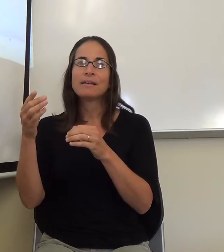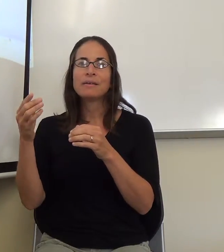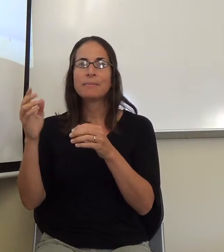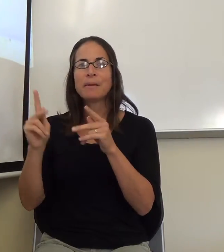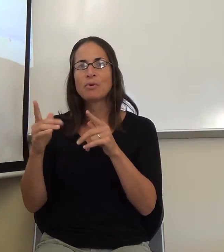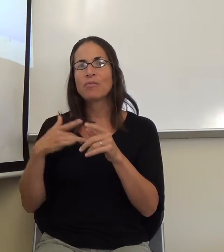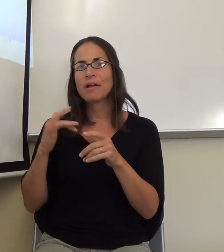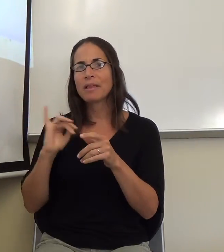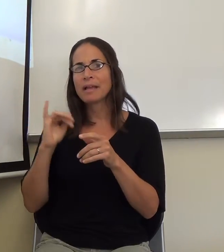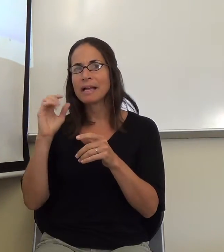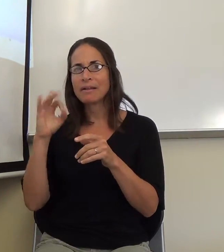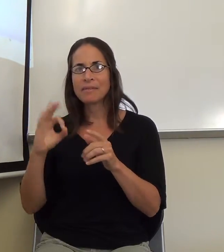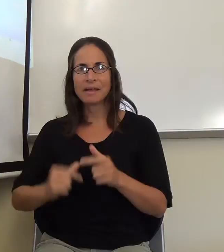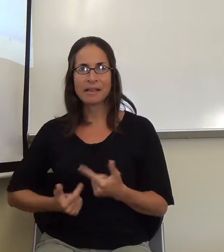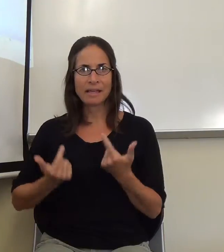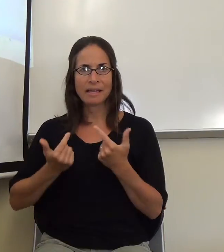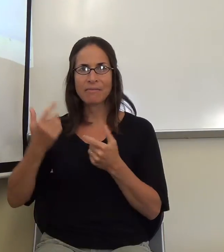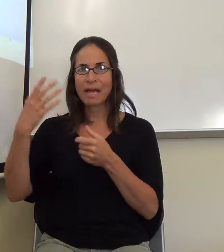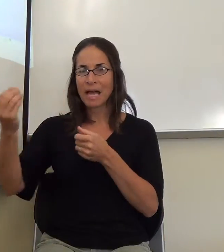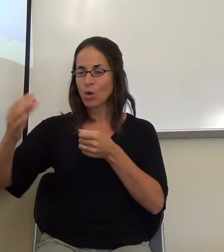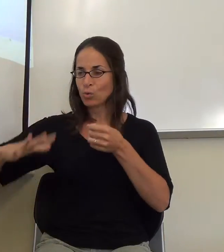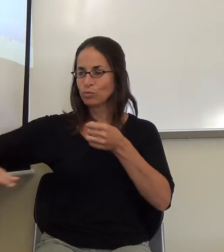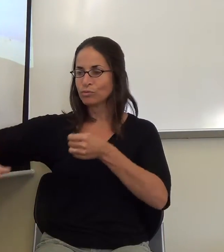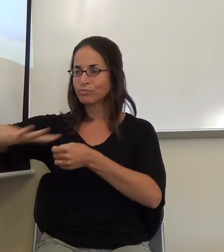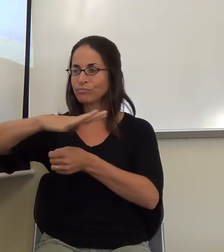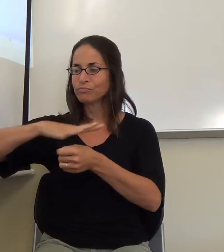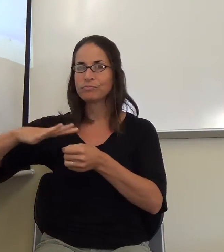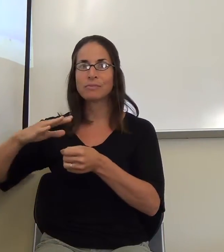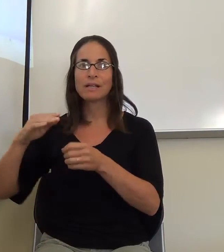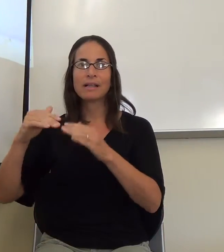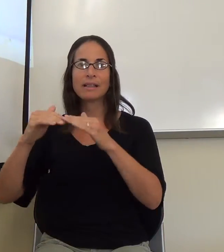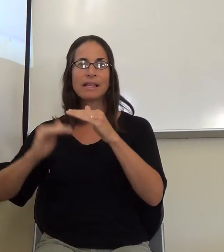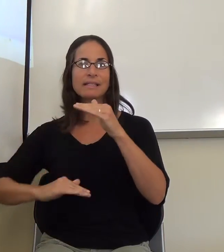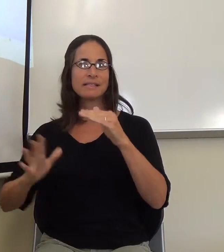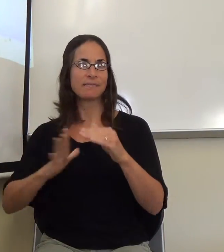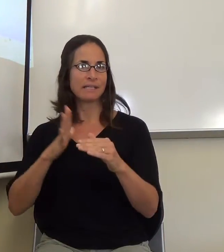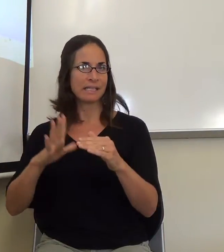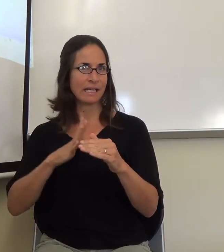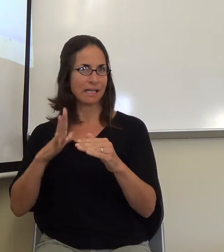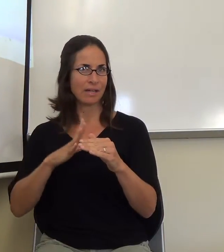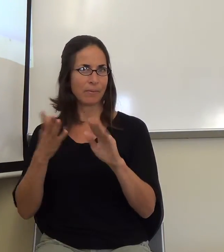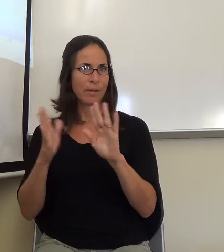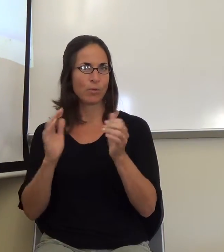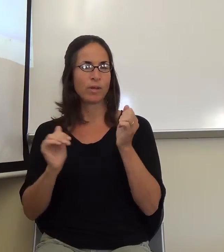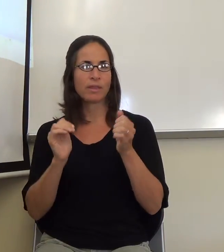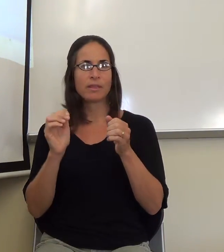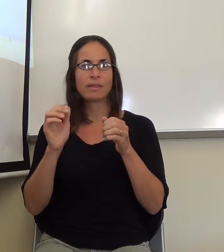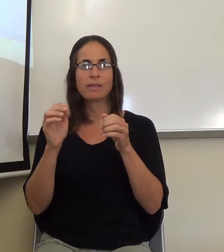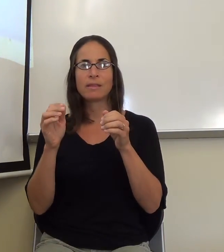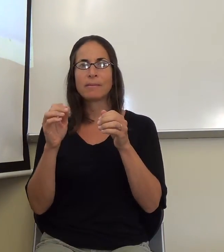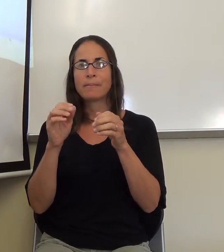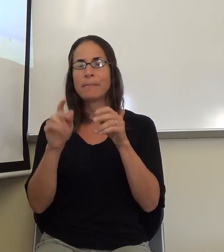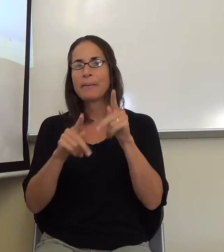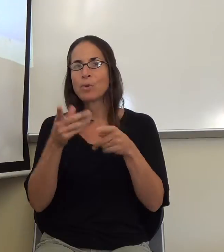people who lived out in the suburbs were less sophisticated than people that lived in the city. You're kind of living out in the